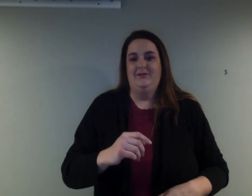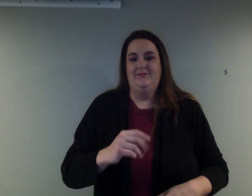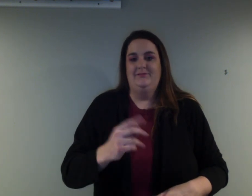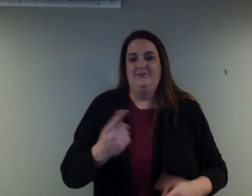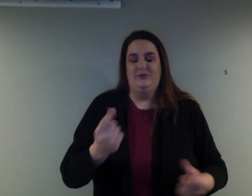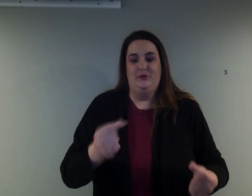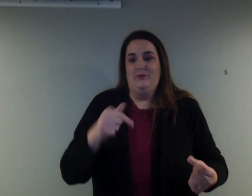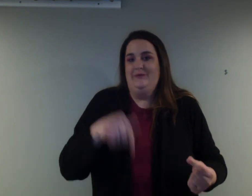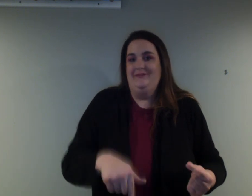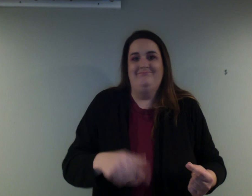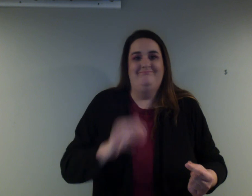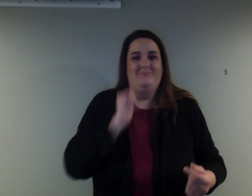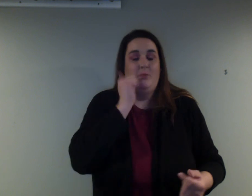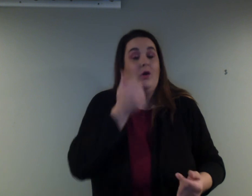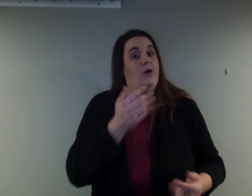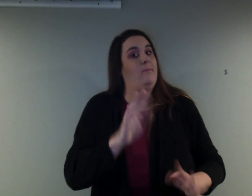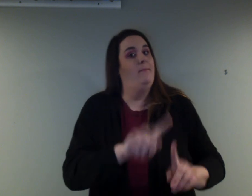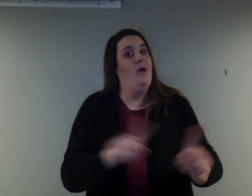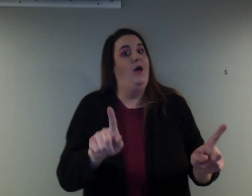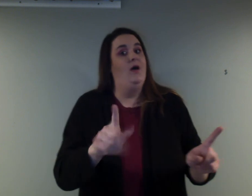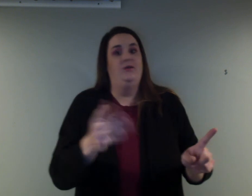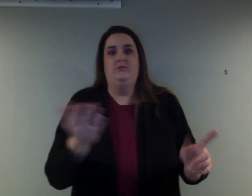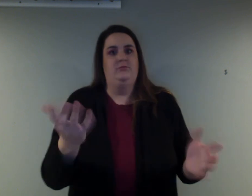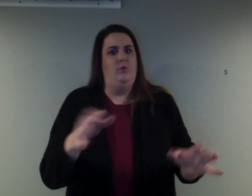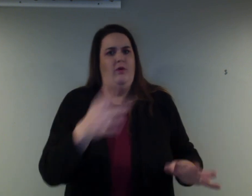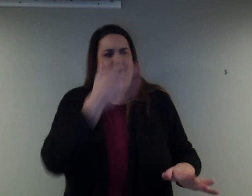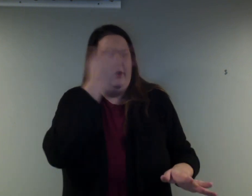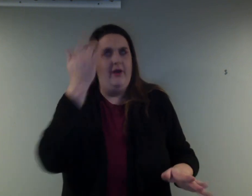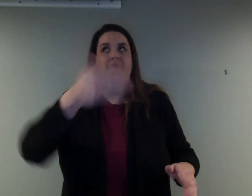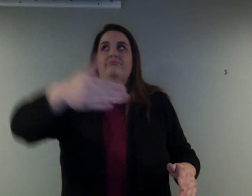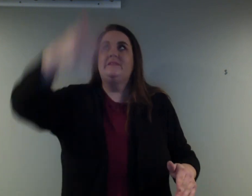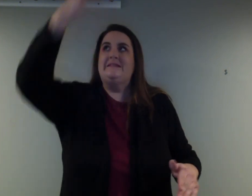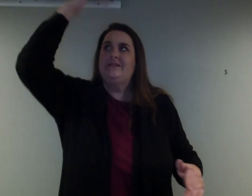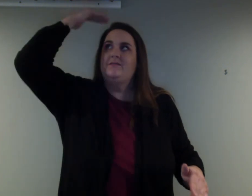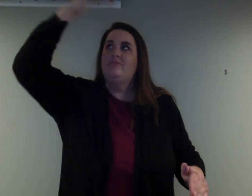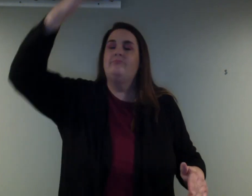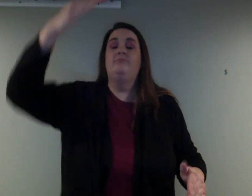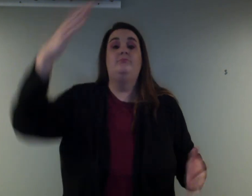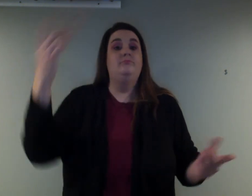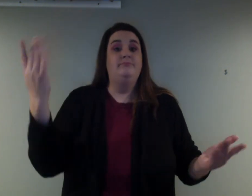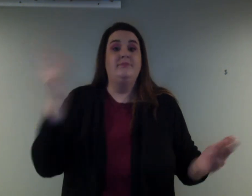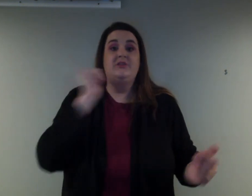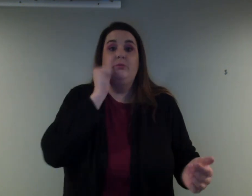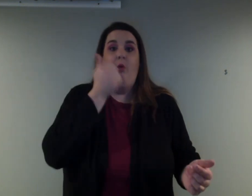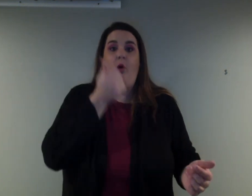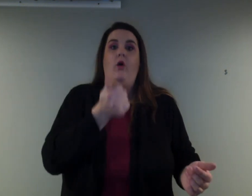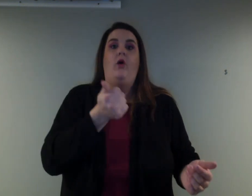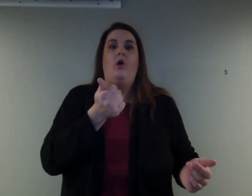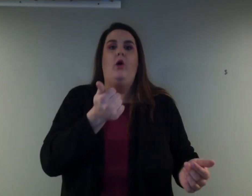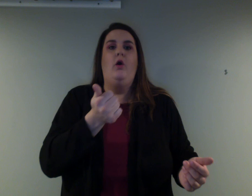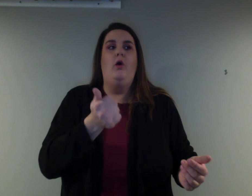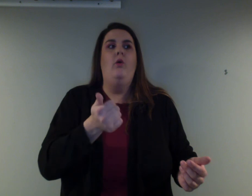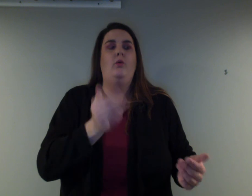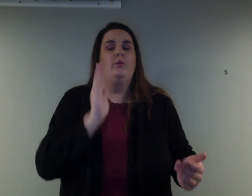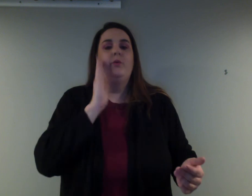And we don't want to forget the ceiling of the shed, so tomorrow we'll also find out how much the roof will